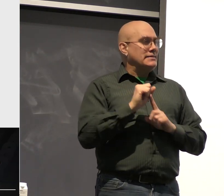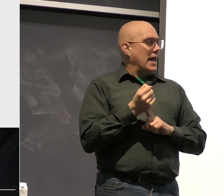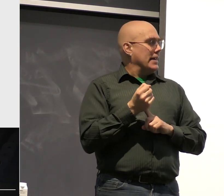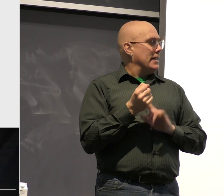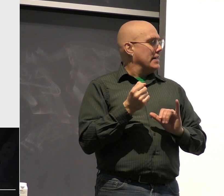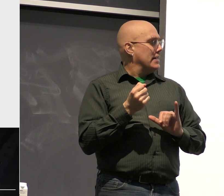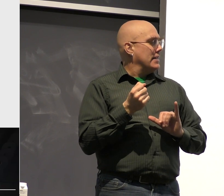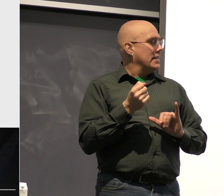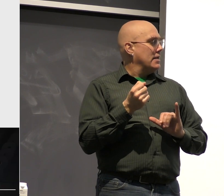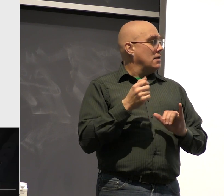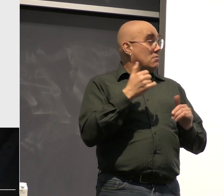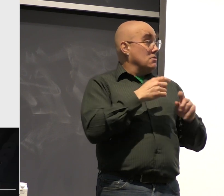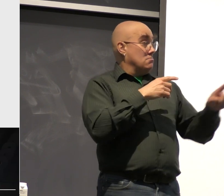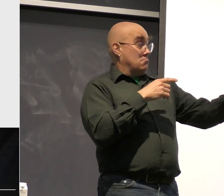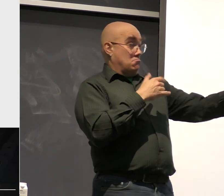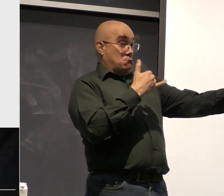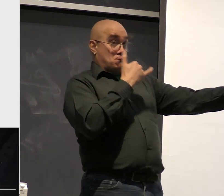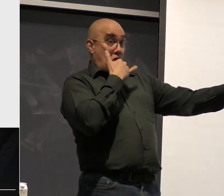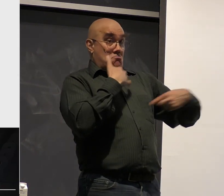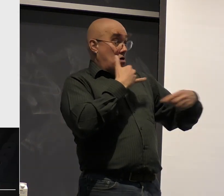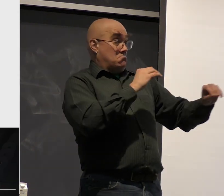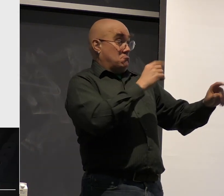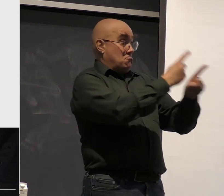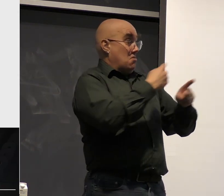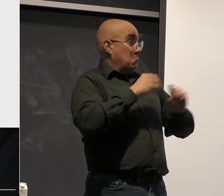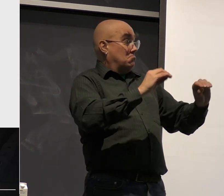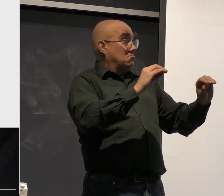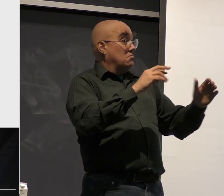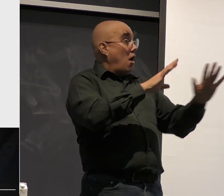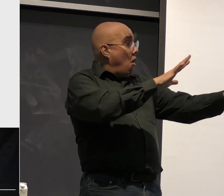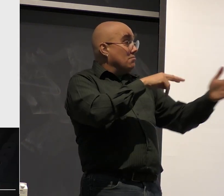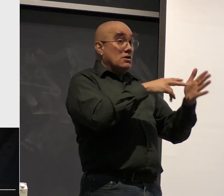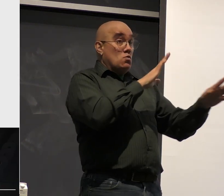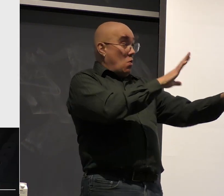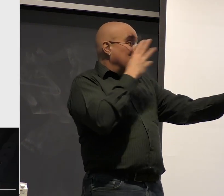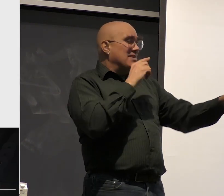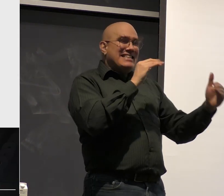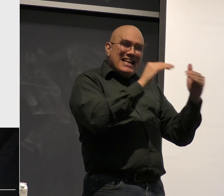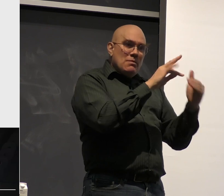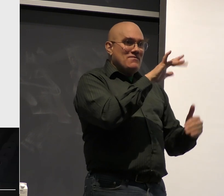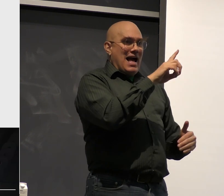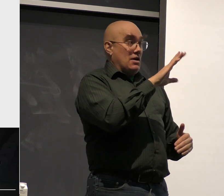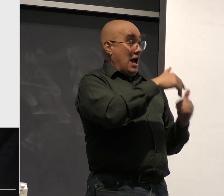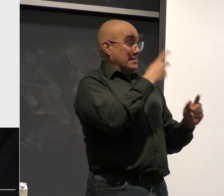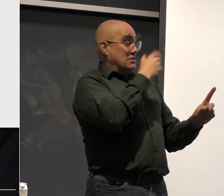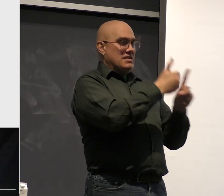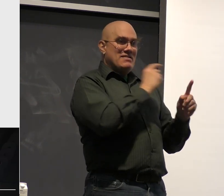other problems because society itself can be disabling. So neither of us is right or wrong. Both experiences are